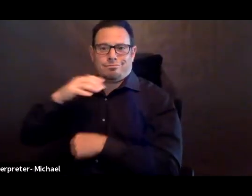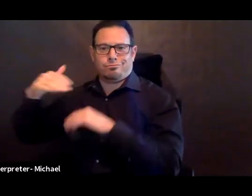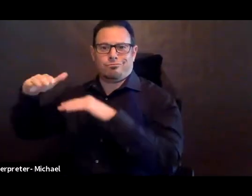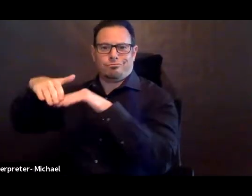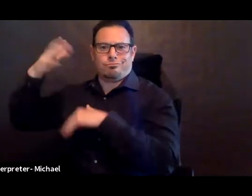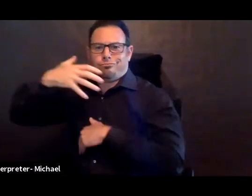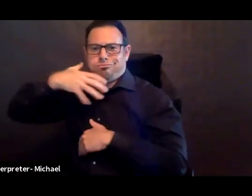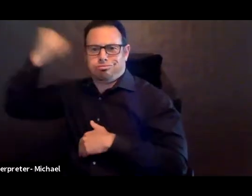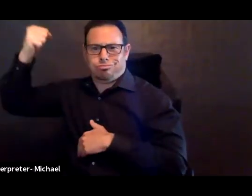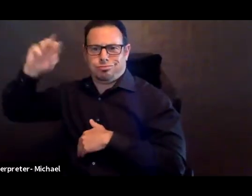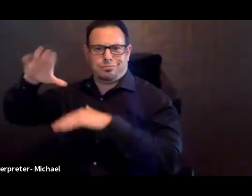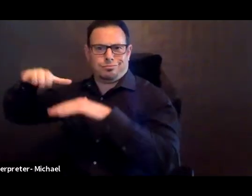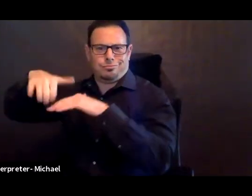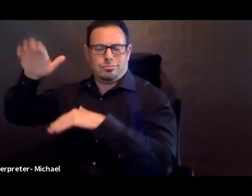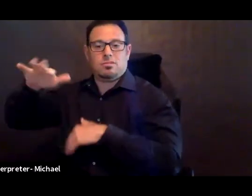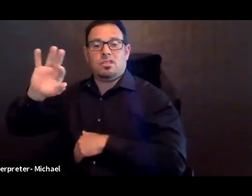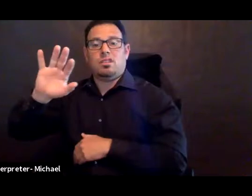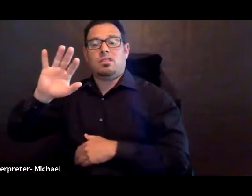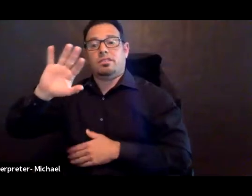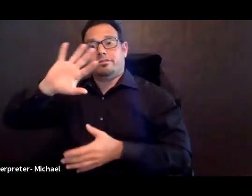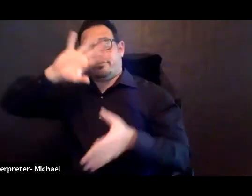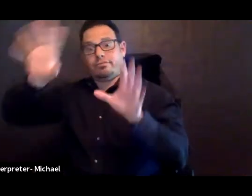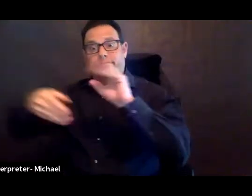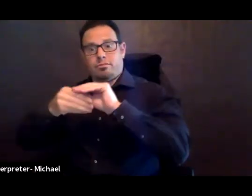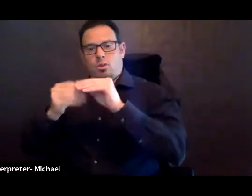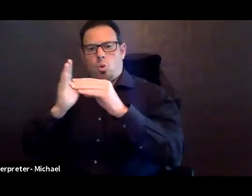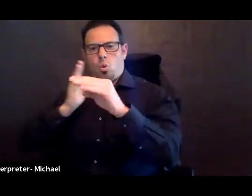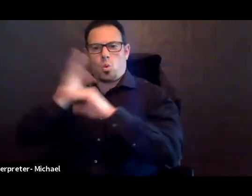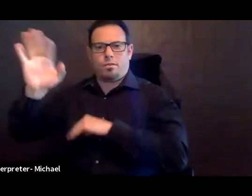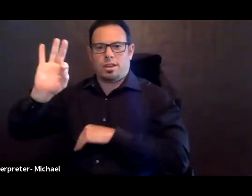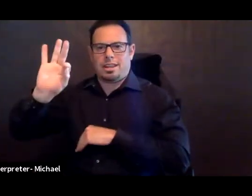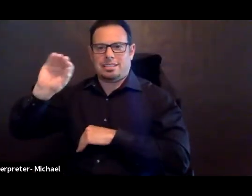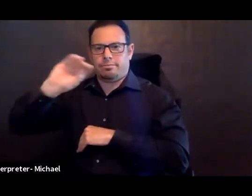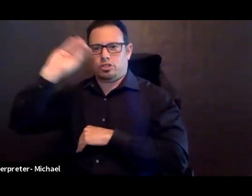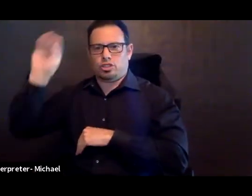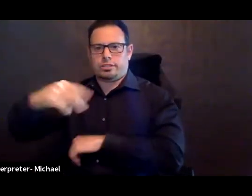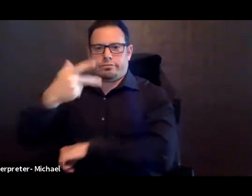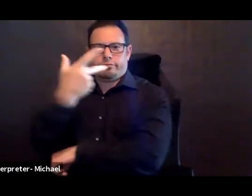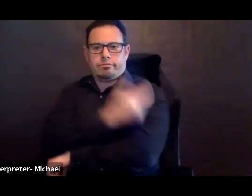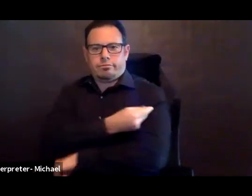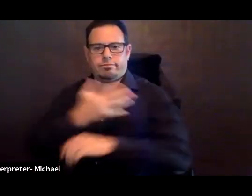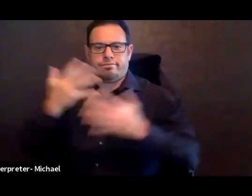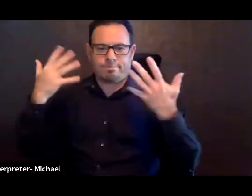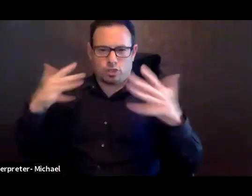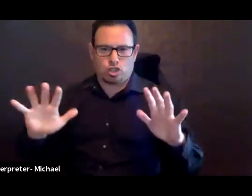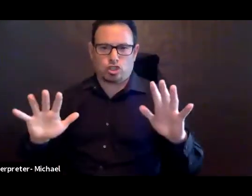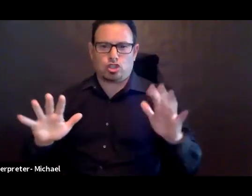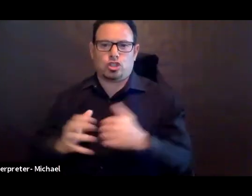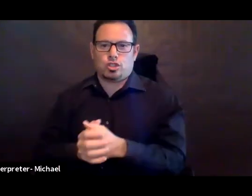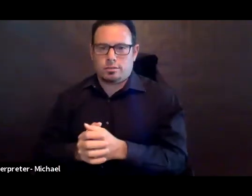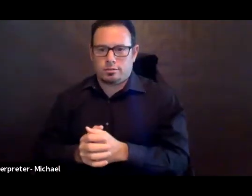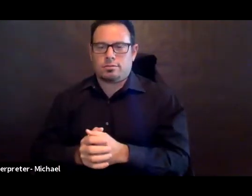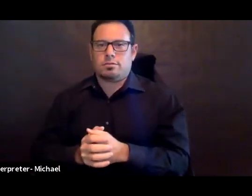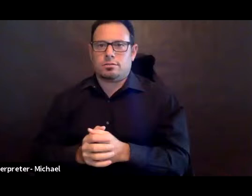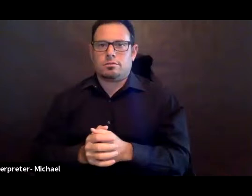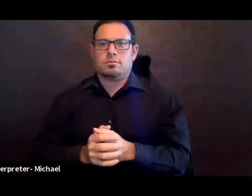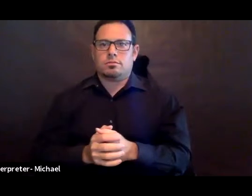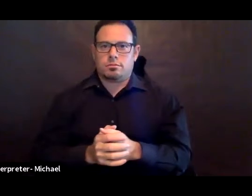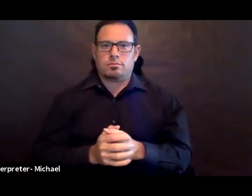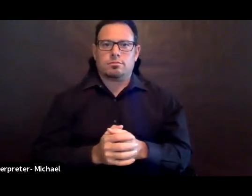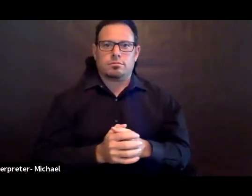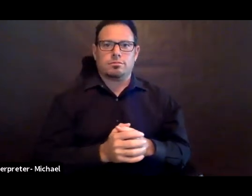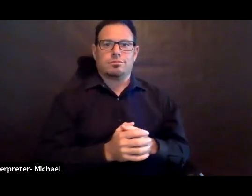Now, roughly 95% of everyone who has received a first dose has gone on to receive the complete series if it